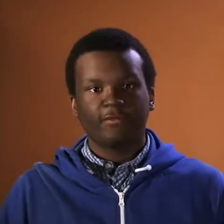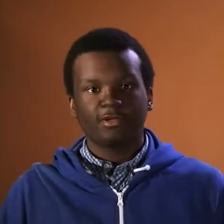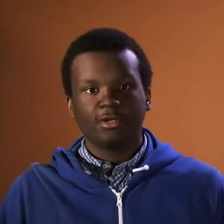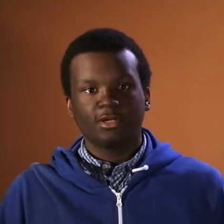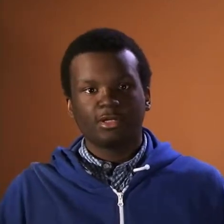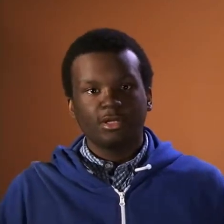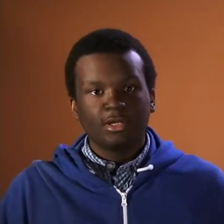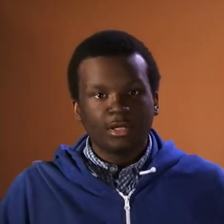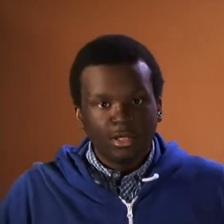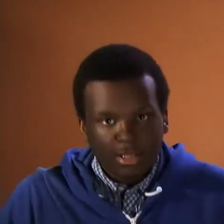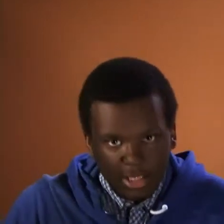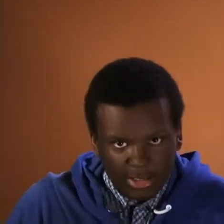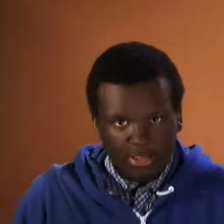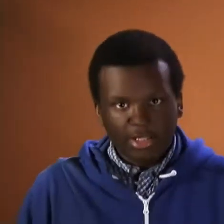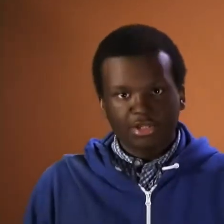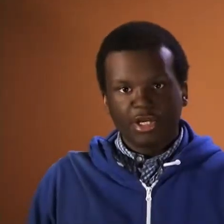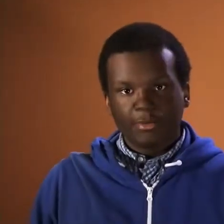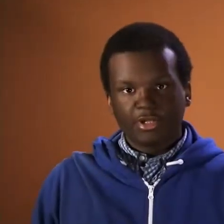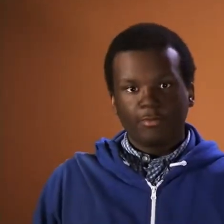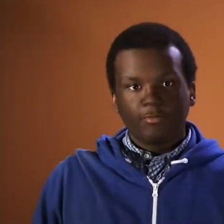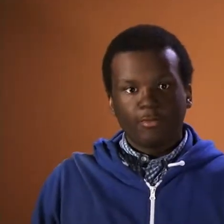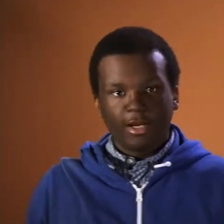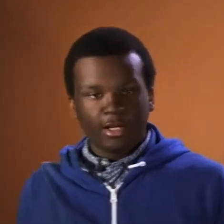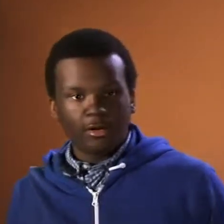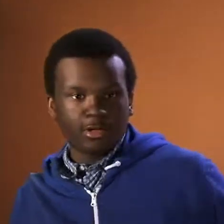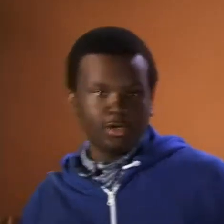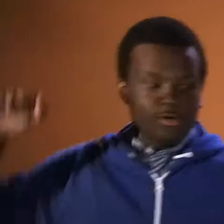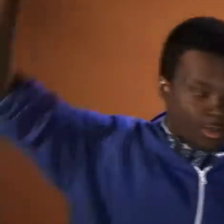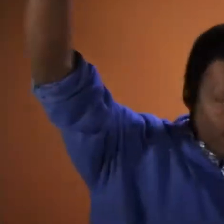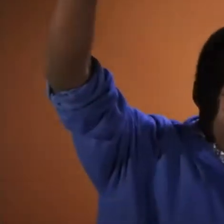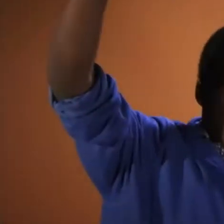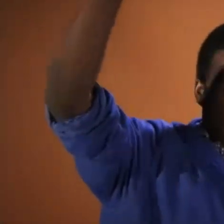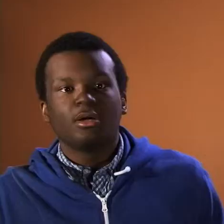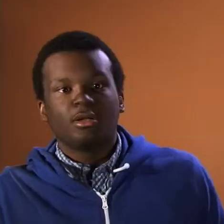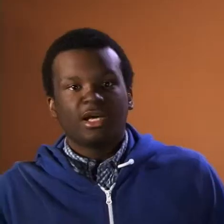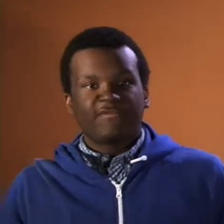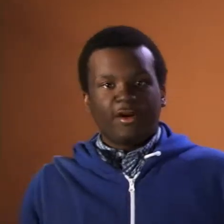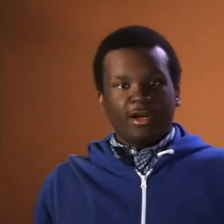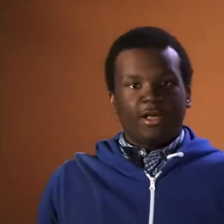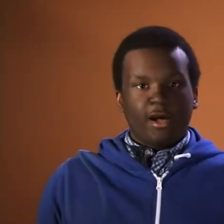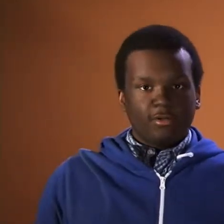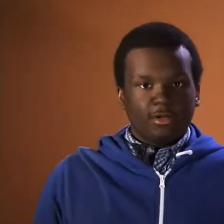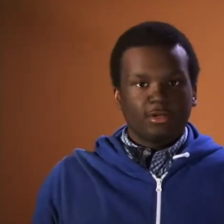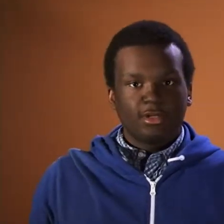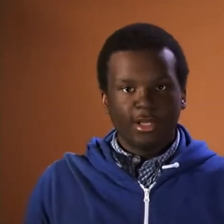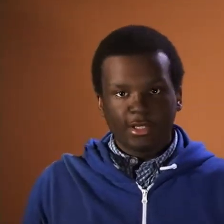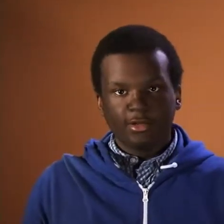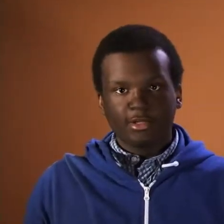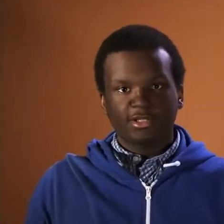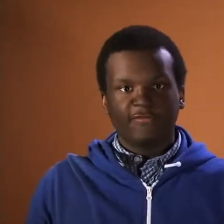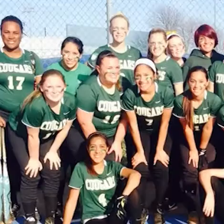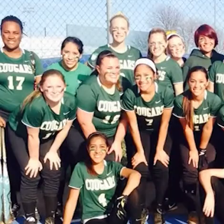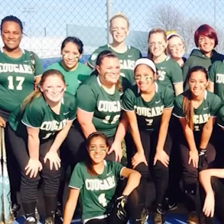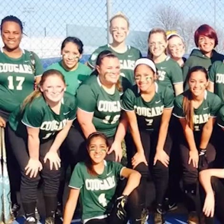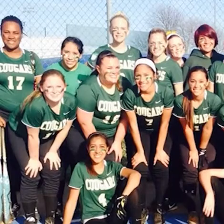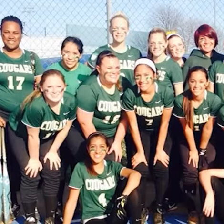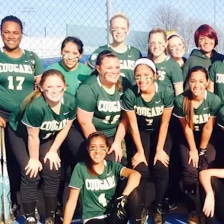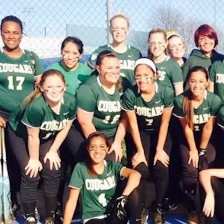the Consolation Championship. Way to go, Cougars! Last Friday, our Lady Cougars defeated